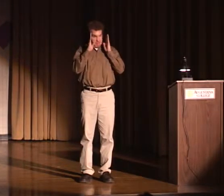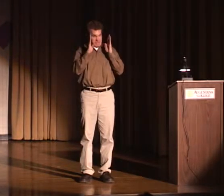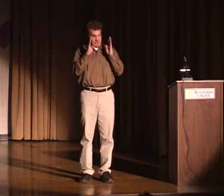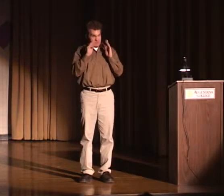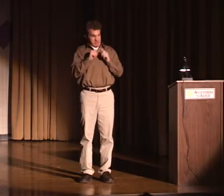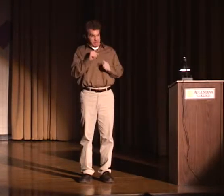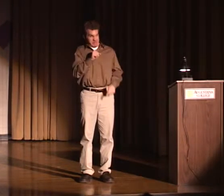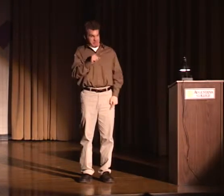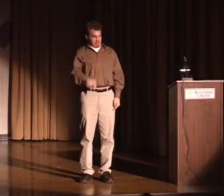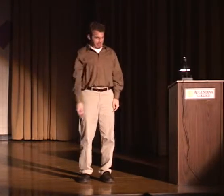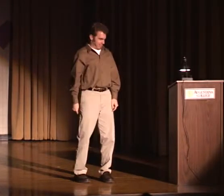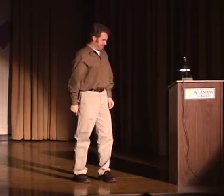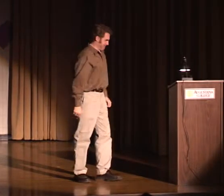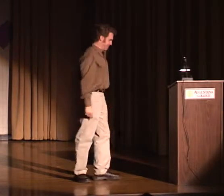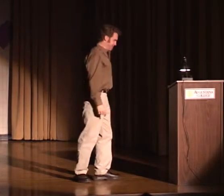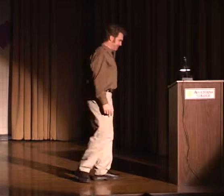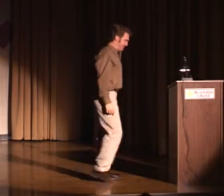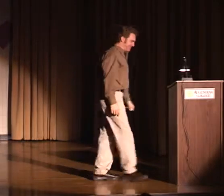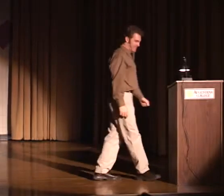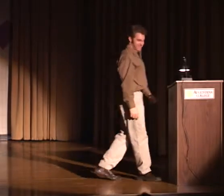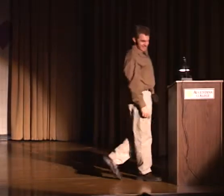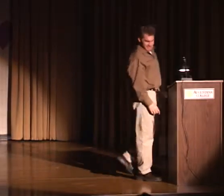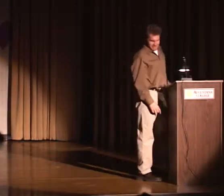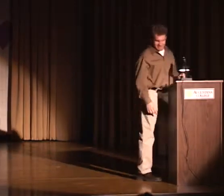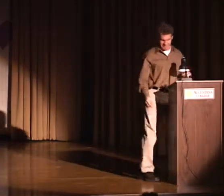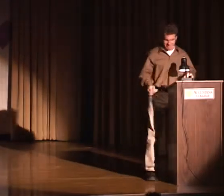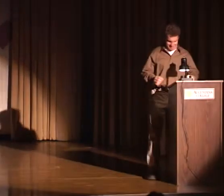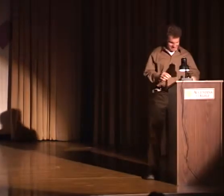Maybe I should have paid more attention to him.